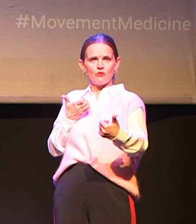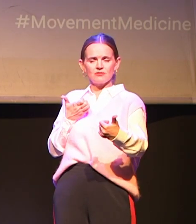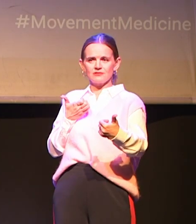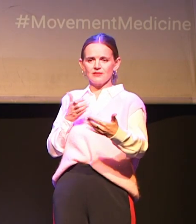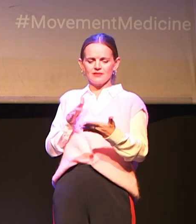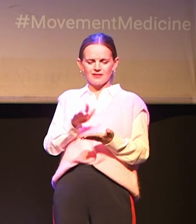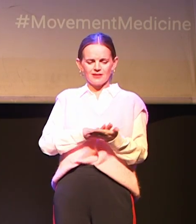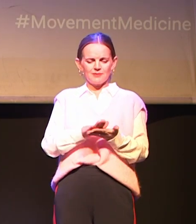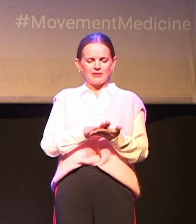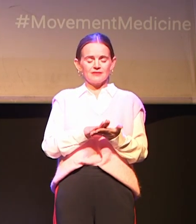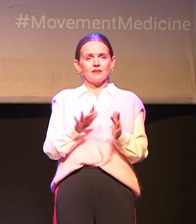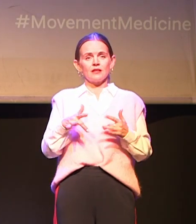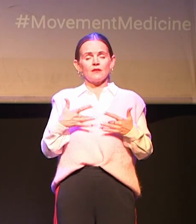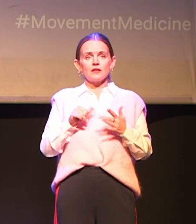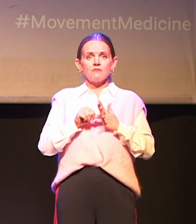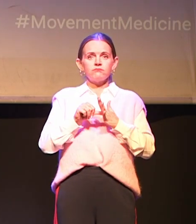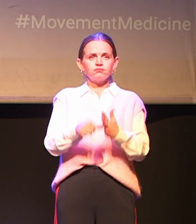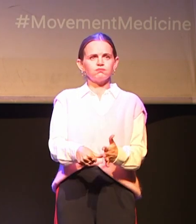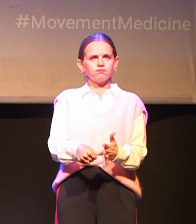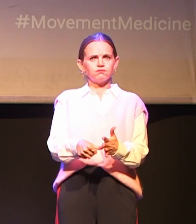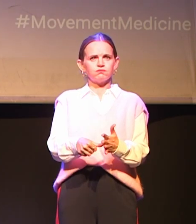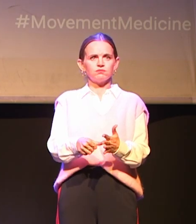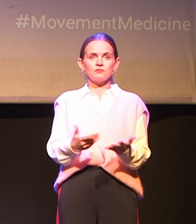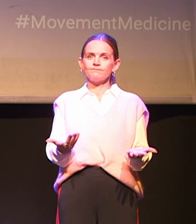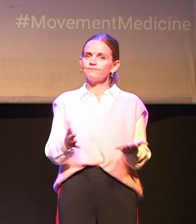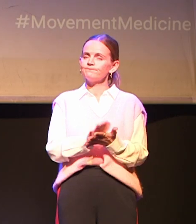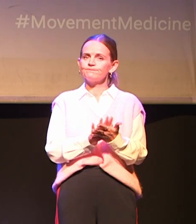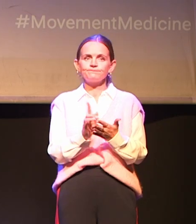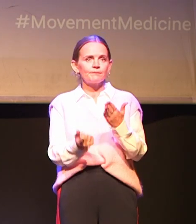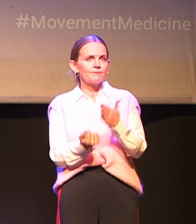impossibility of exploitation,